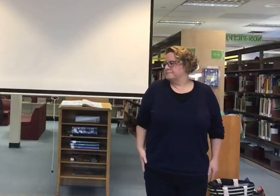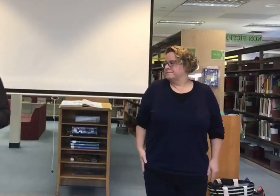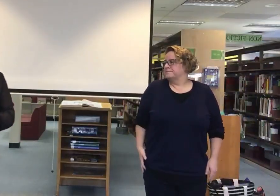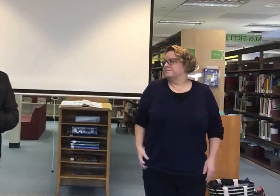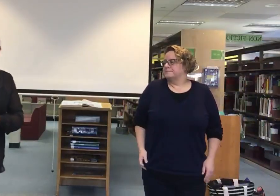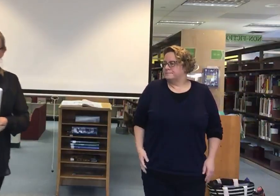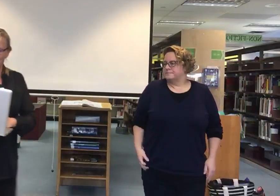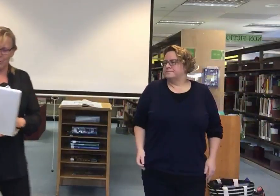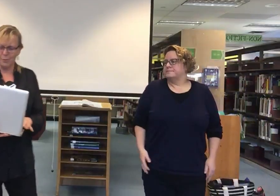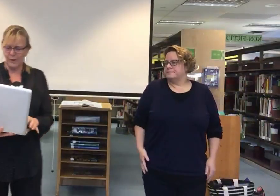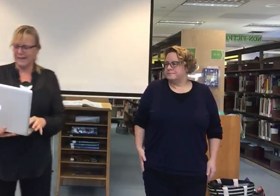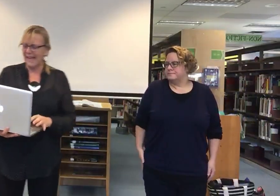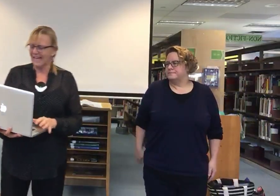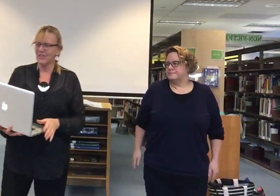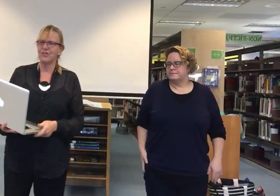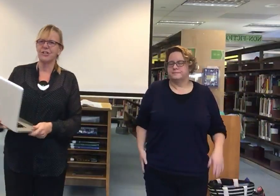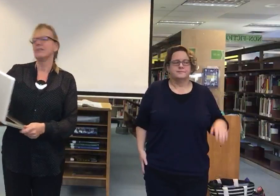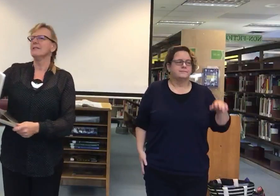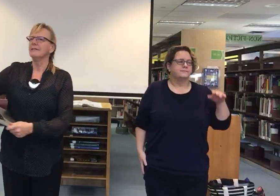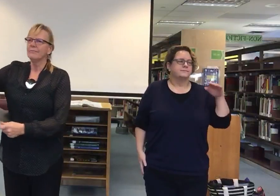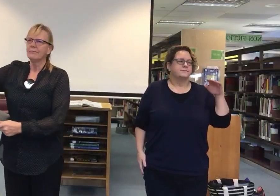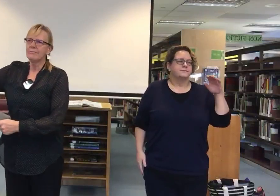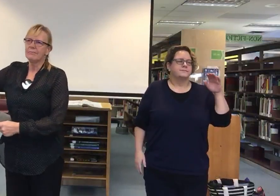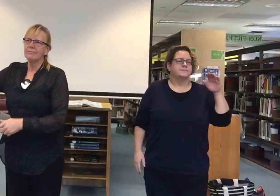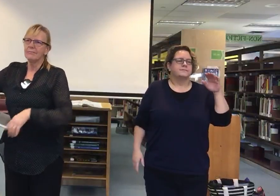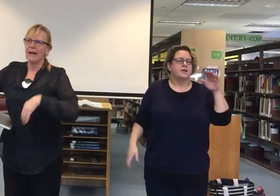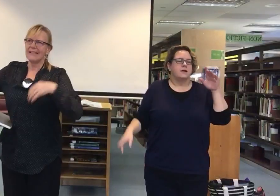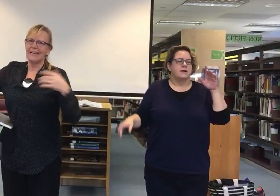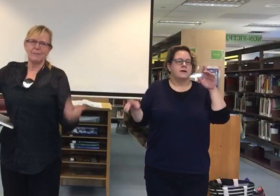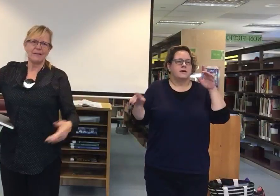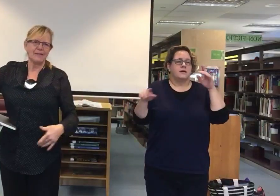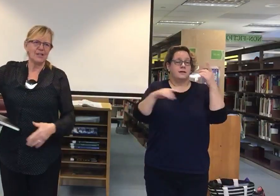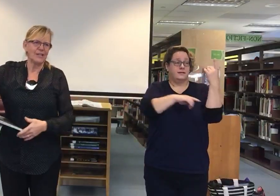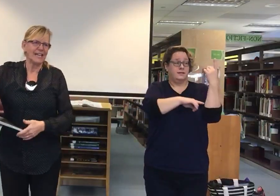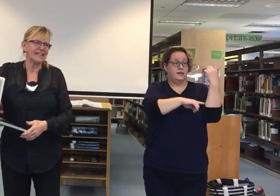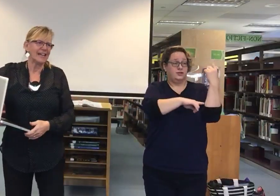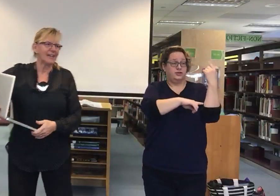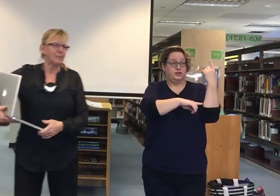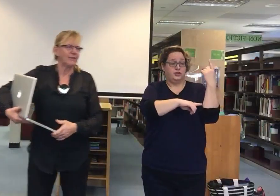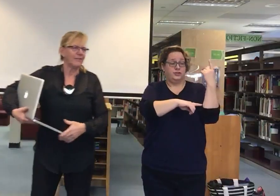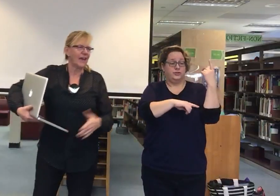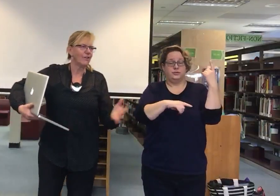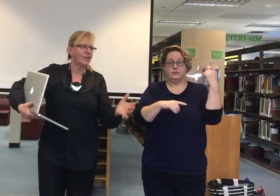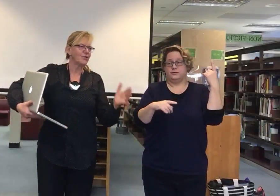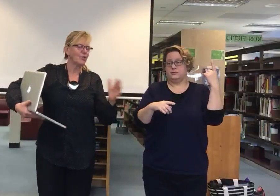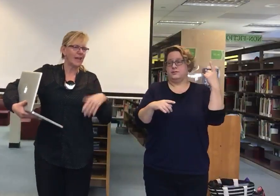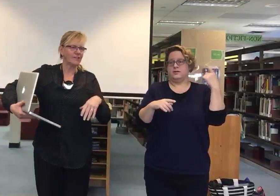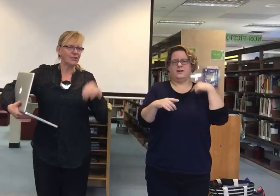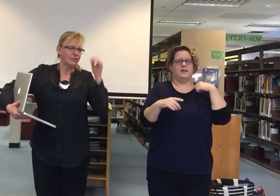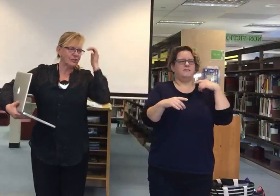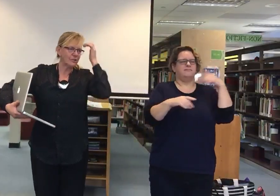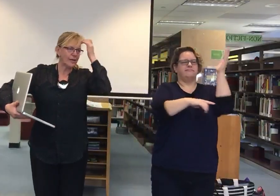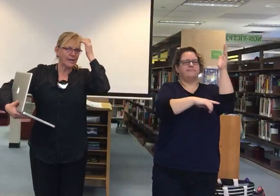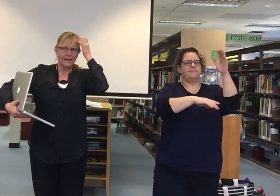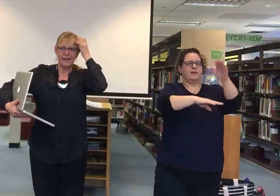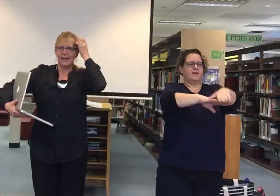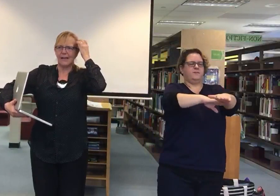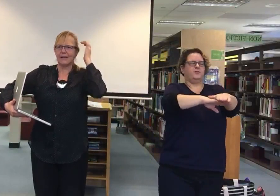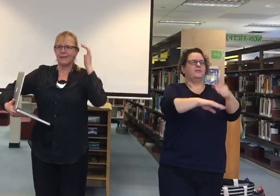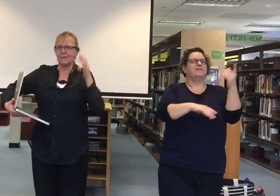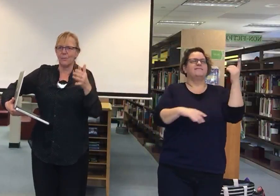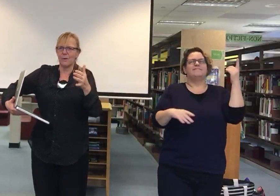what I started with last year, I came in near the end. I had a bit of a health issue last year, so